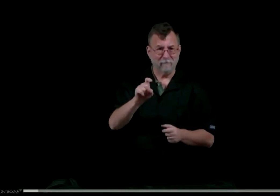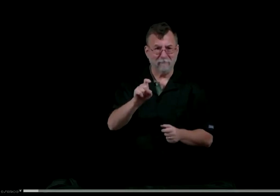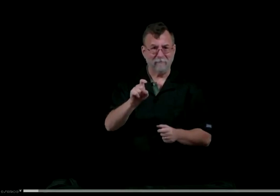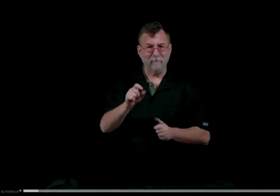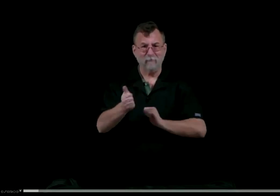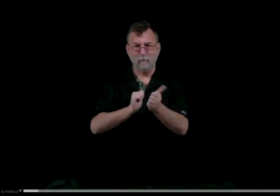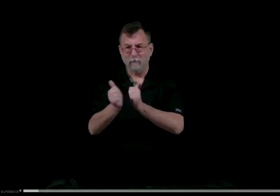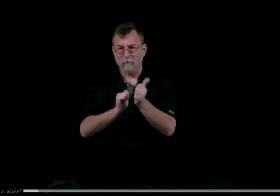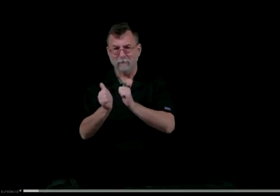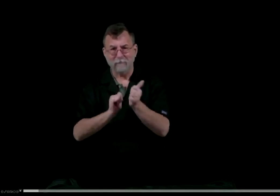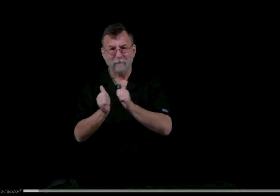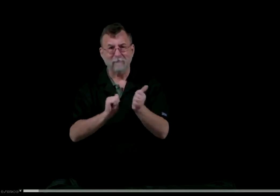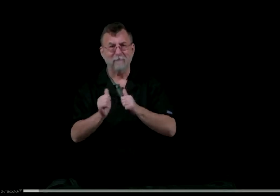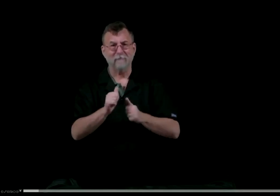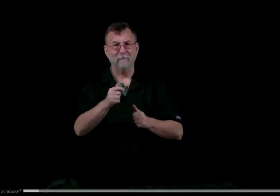Running? A race?